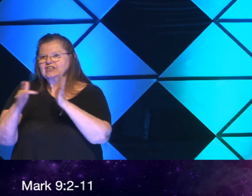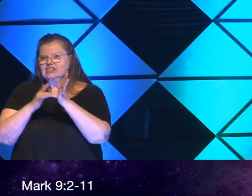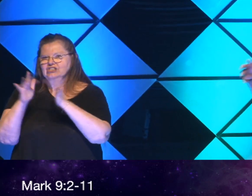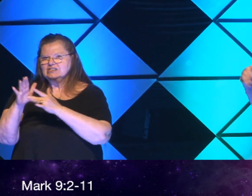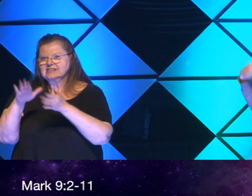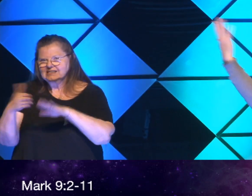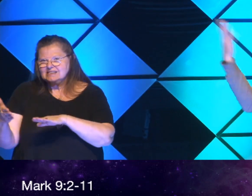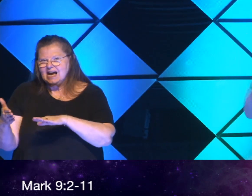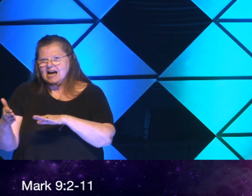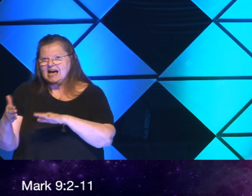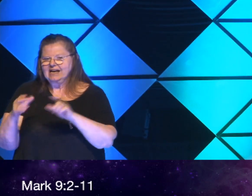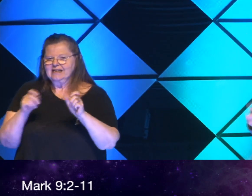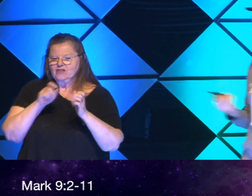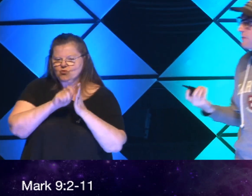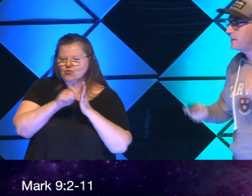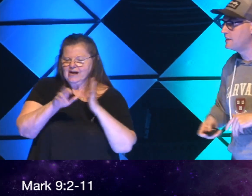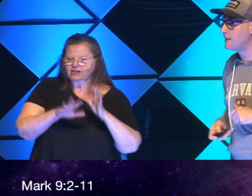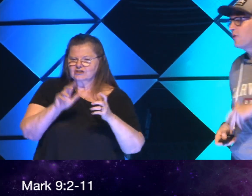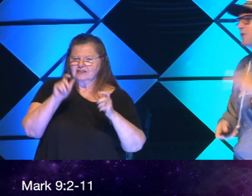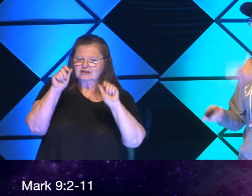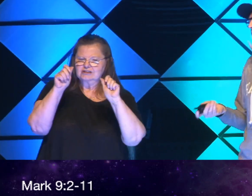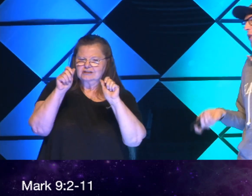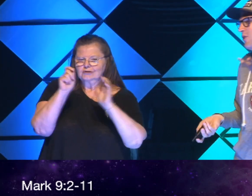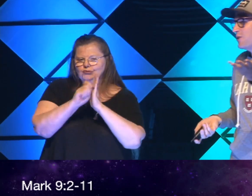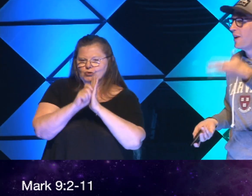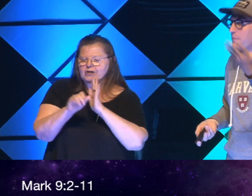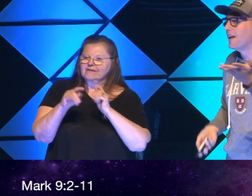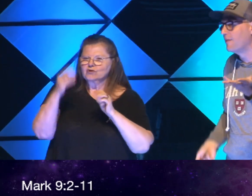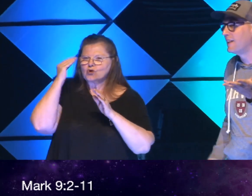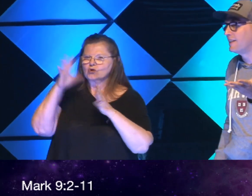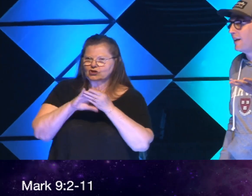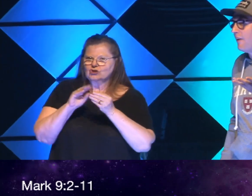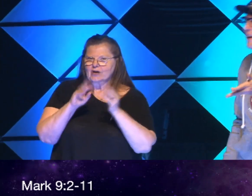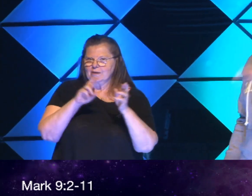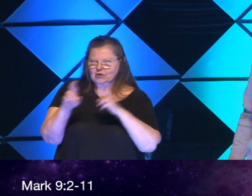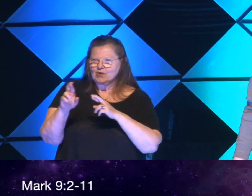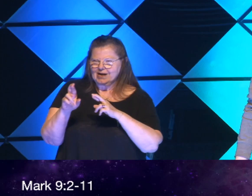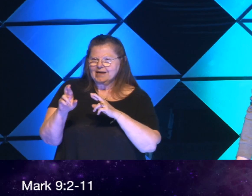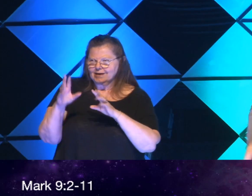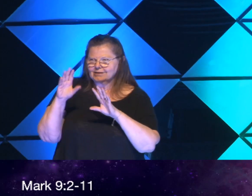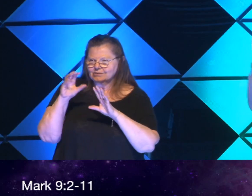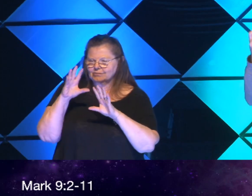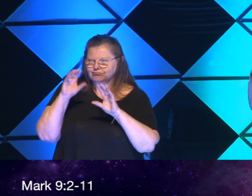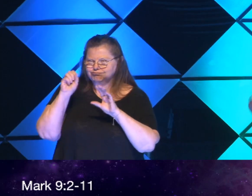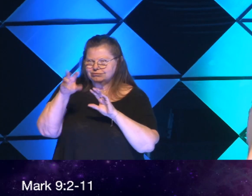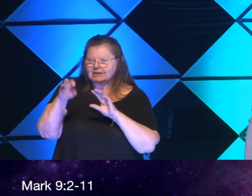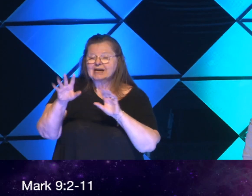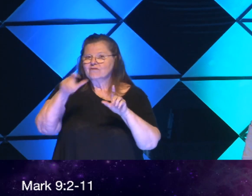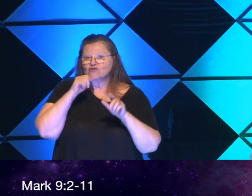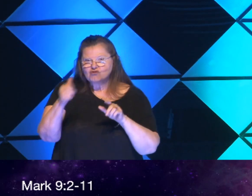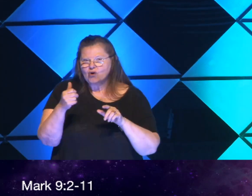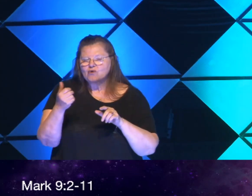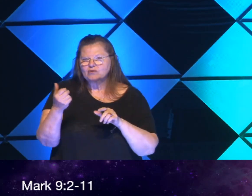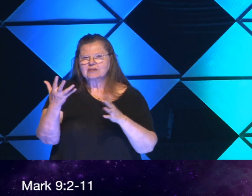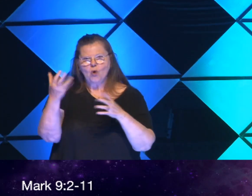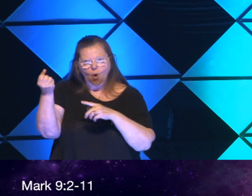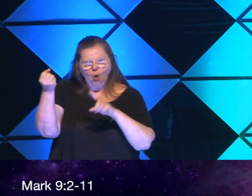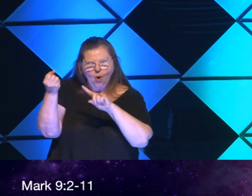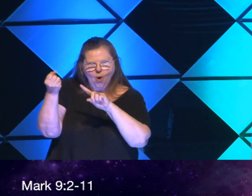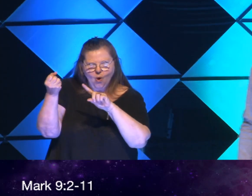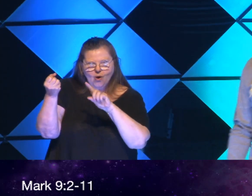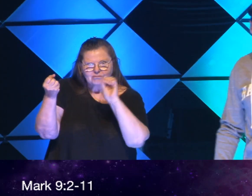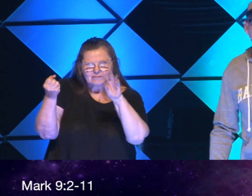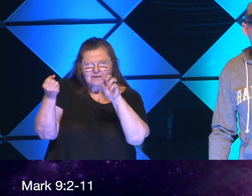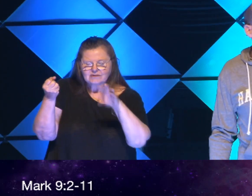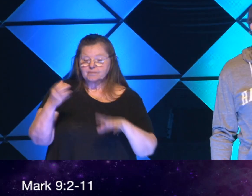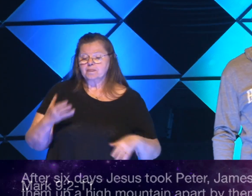by the gospel writers. Some scholars believe that. It's kind of fascinating. For those of you that know the story, I'm getting ready to tell. For those of you that don't, just hang with me, okay? So this is what it says.